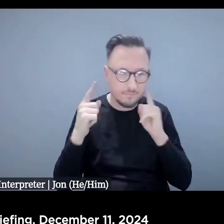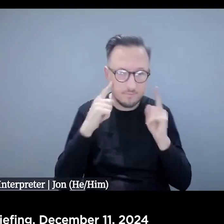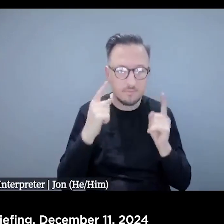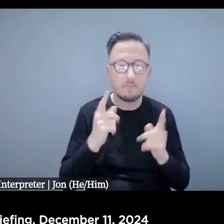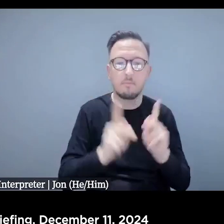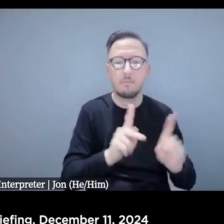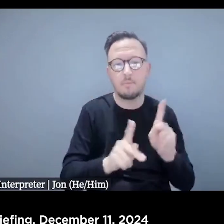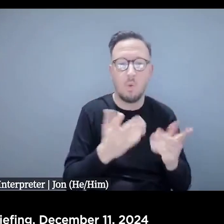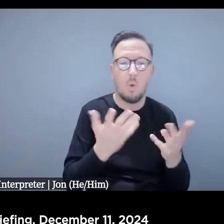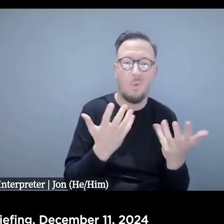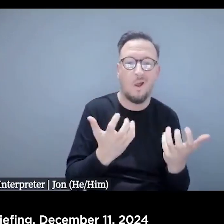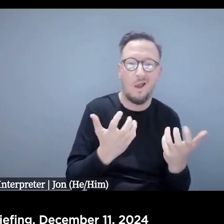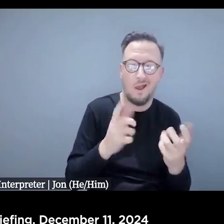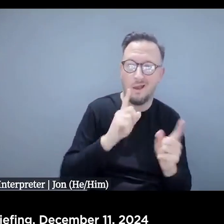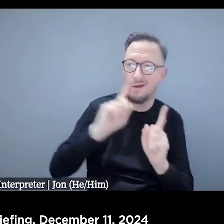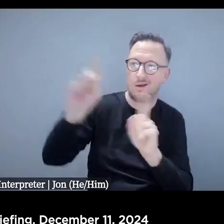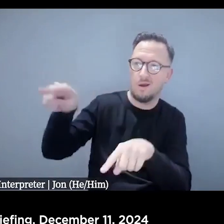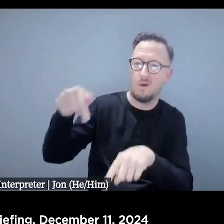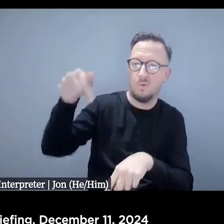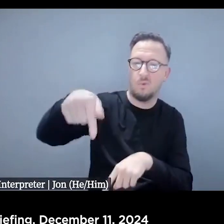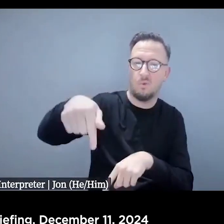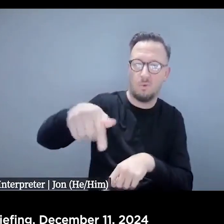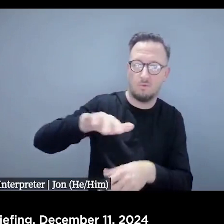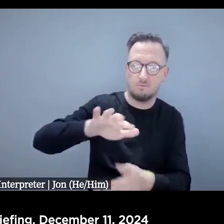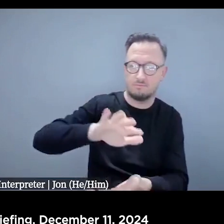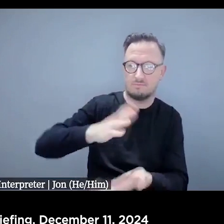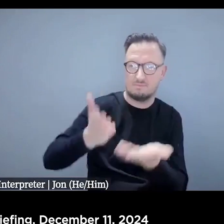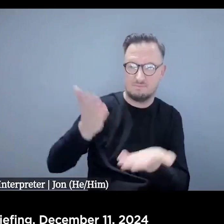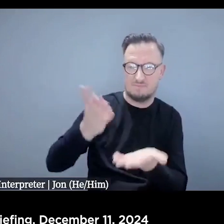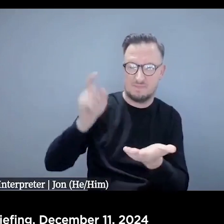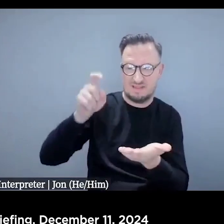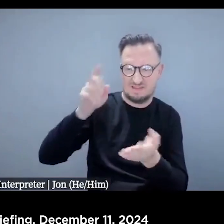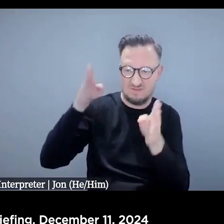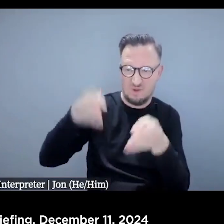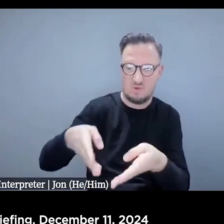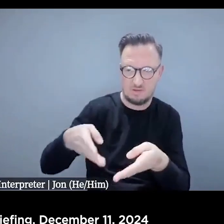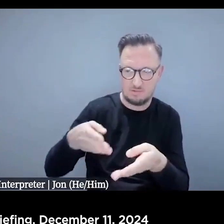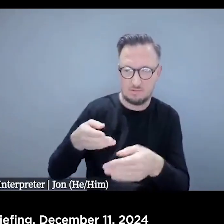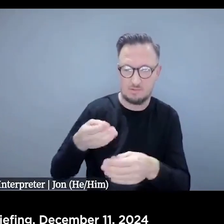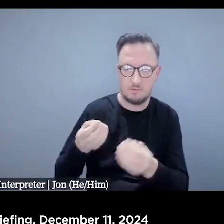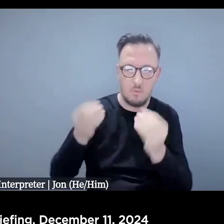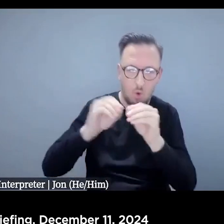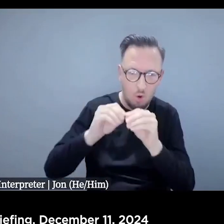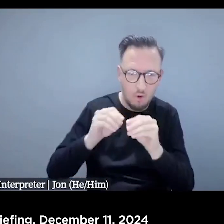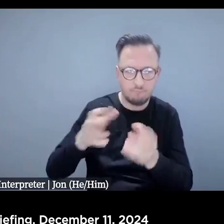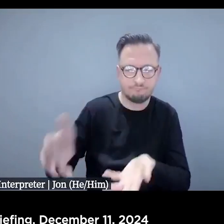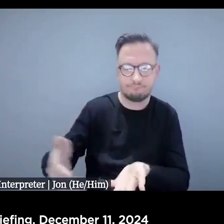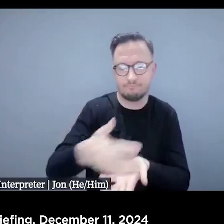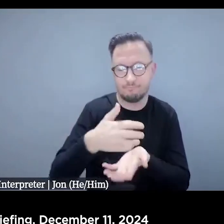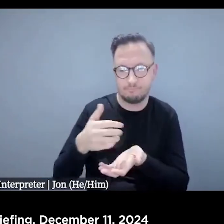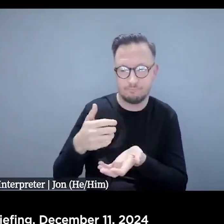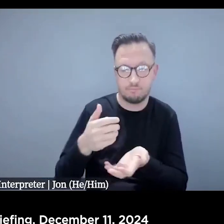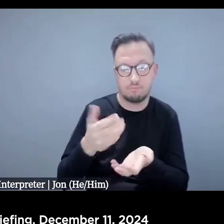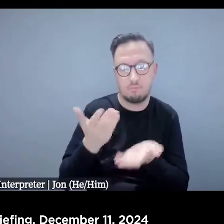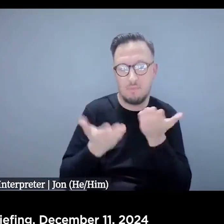report hot spots where we might need to focus some effort that maybe we've